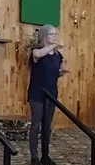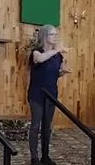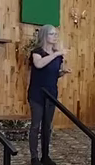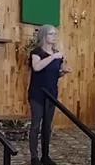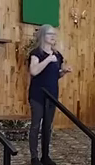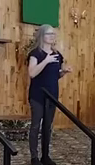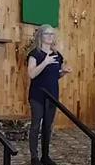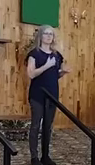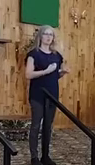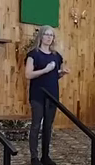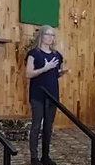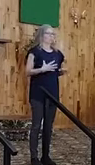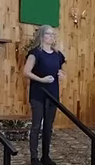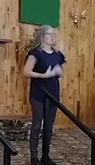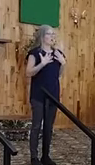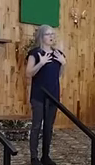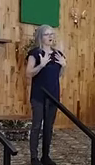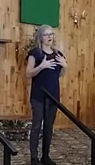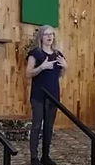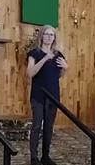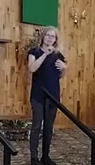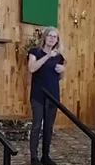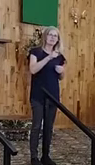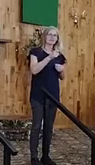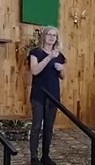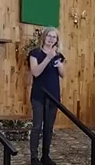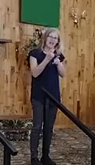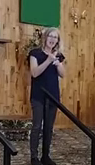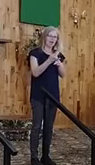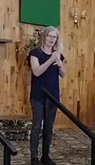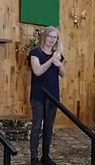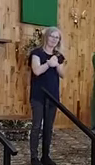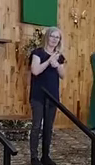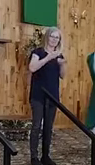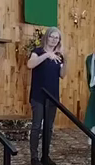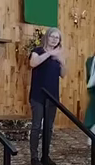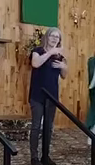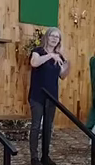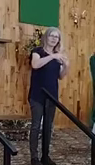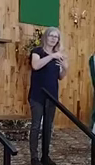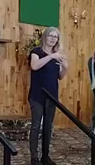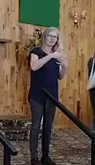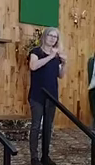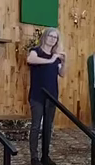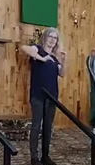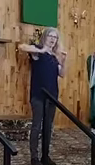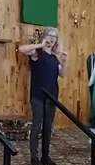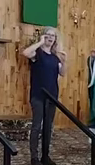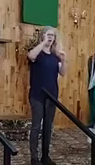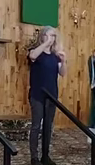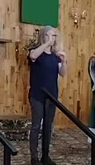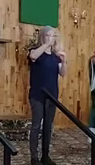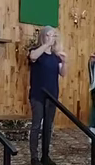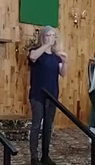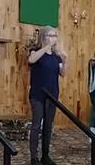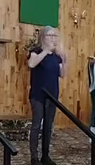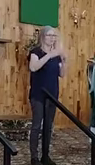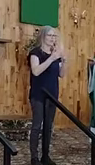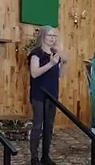for each other. We must love each other. And it has to extend beyond the rewards we